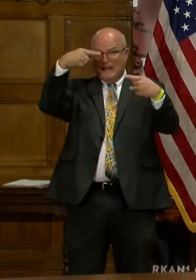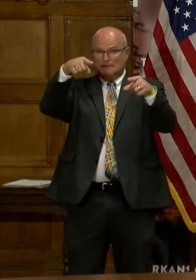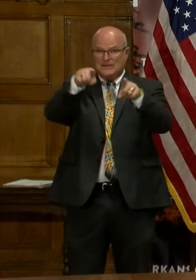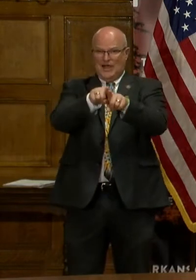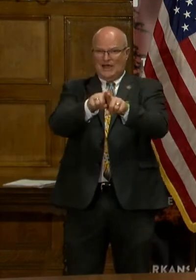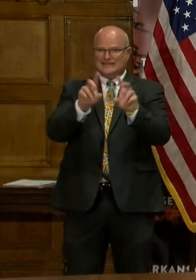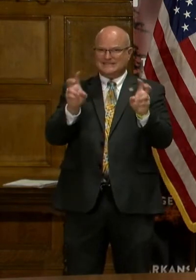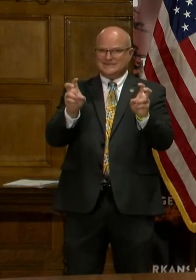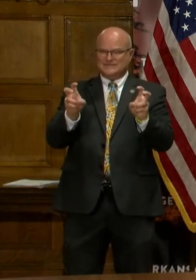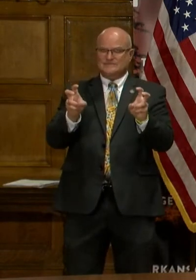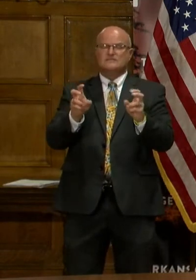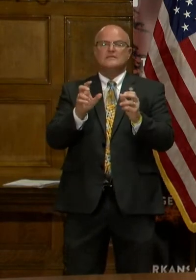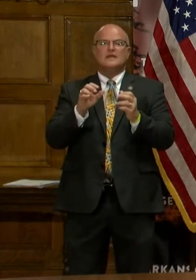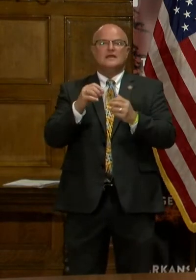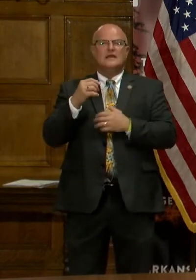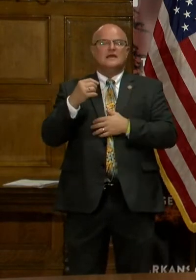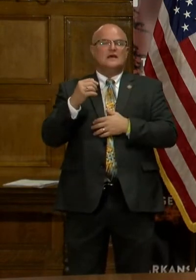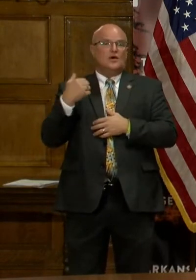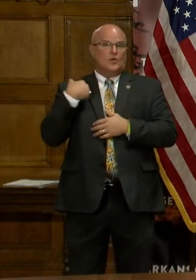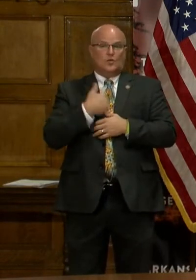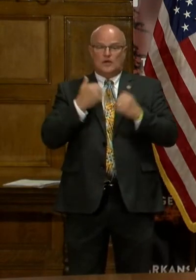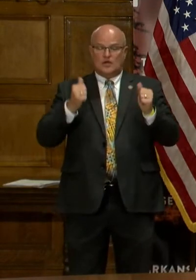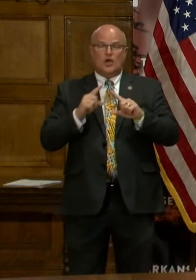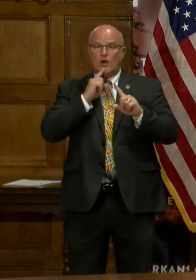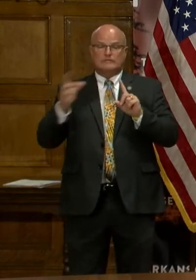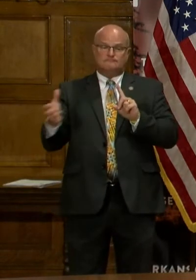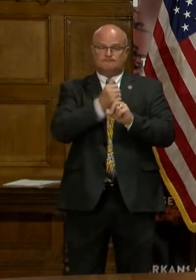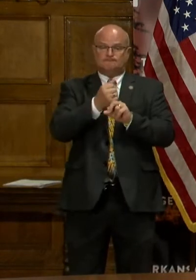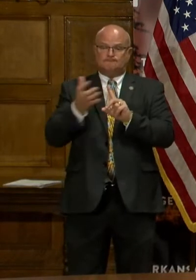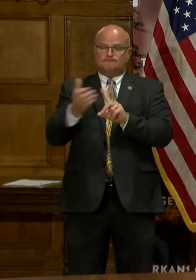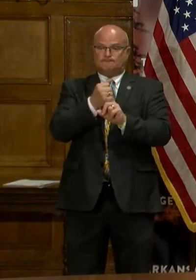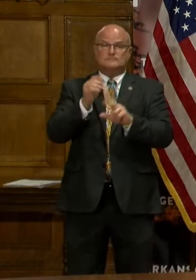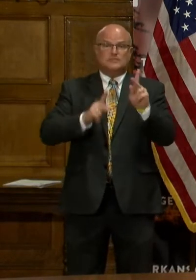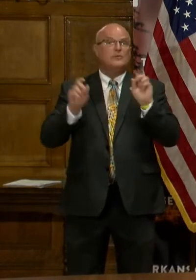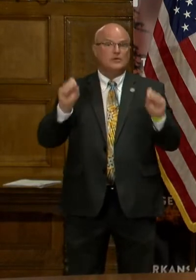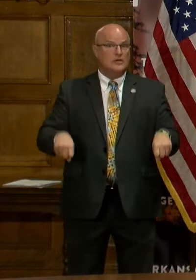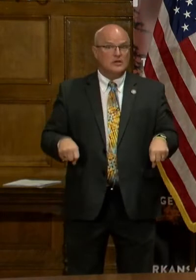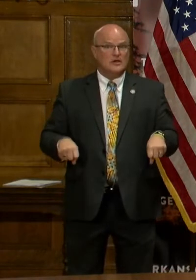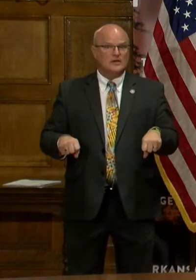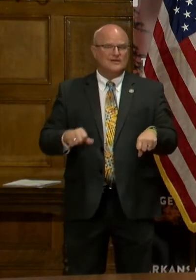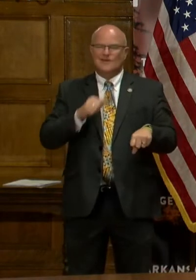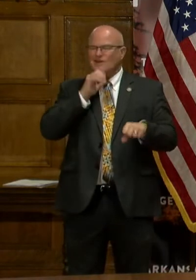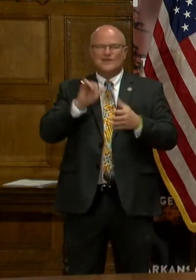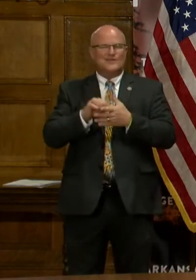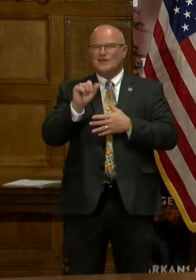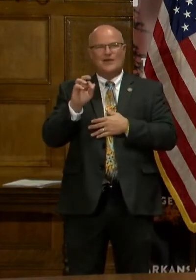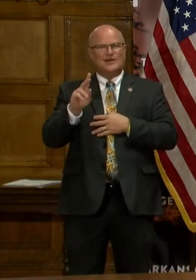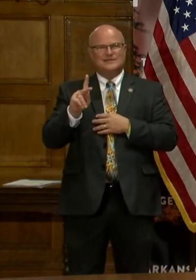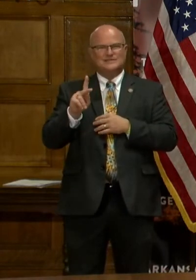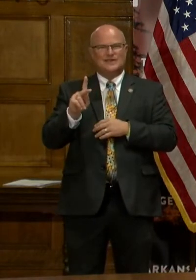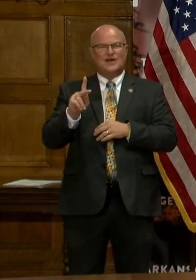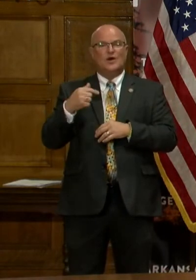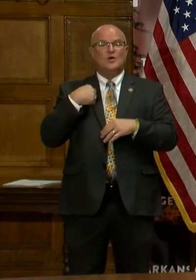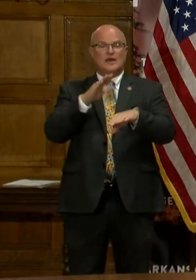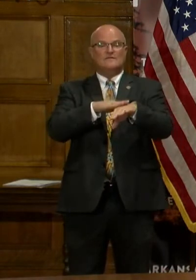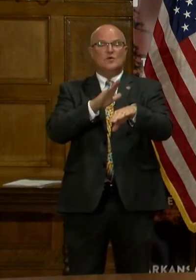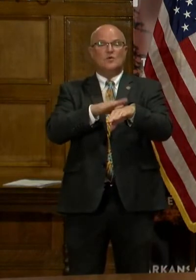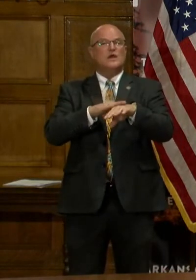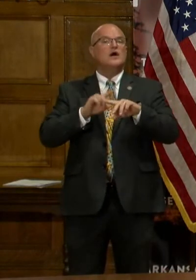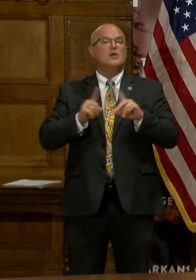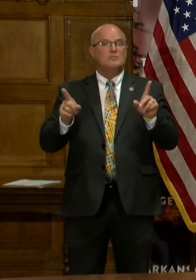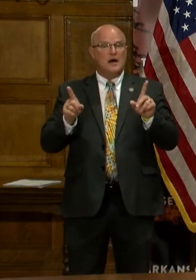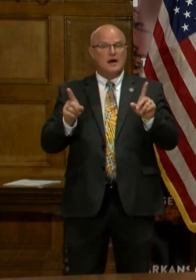compliance. Theoretically, we could go out and arrest people. We're not going to do that in Arkansas. We give a warning, but we